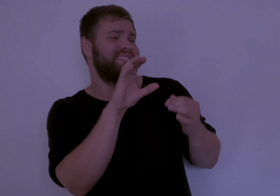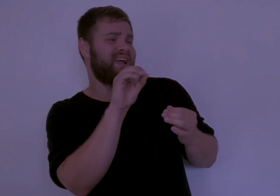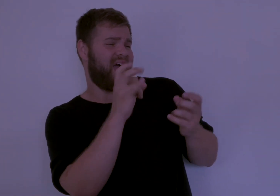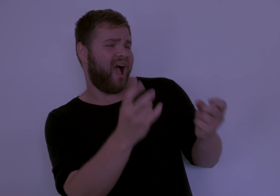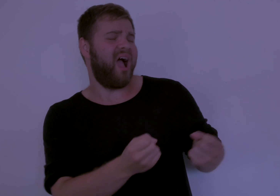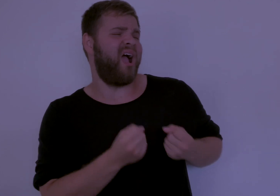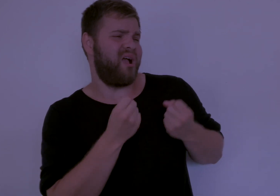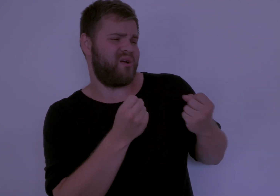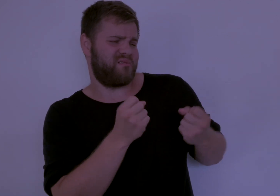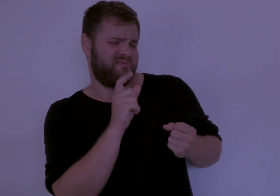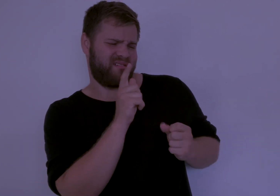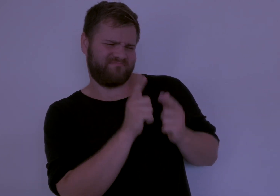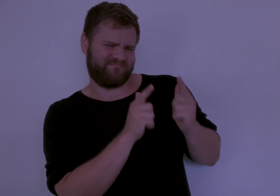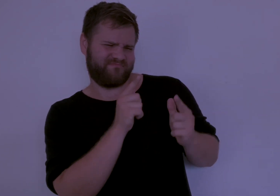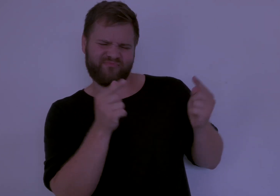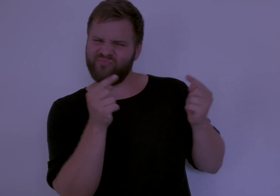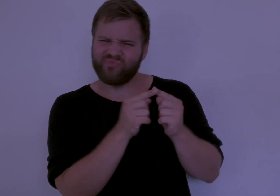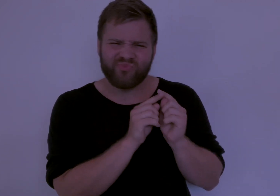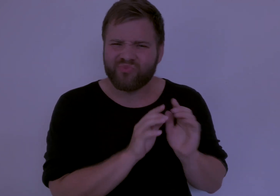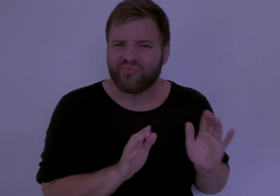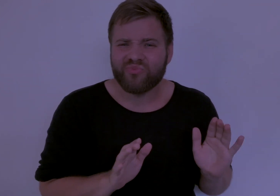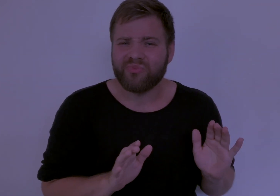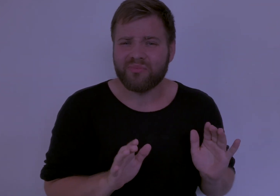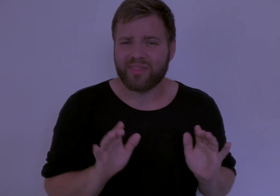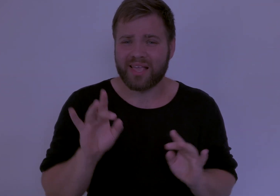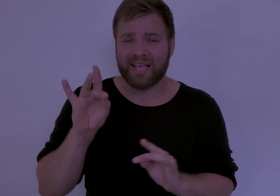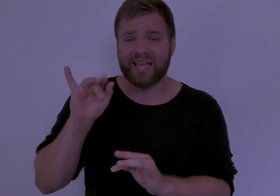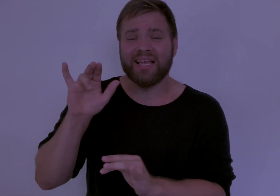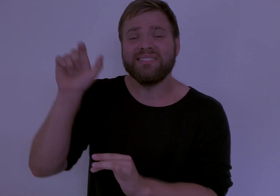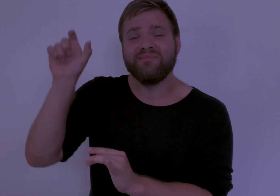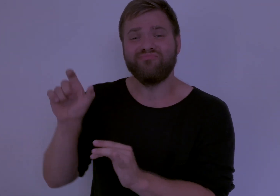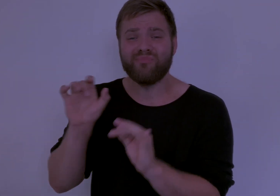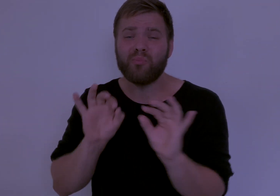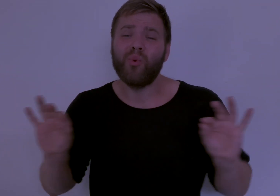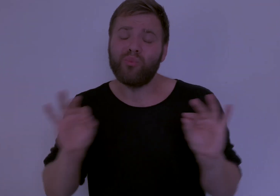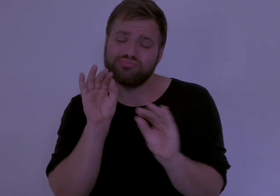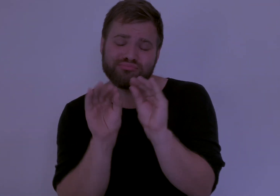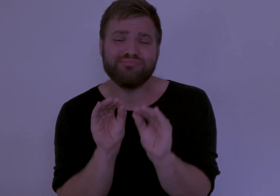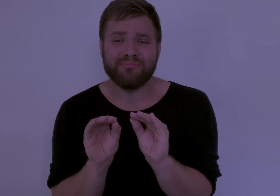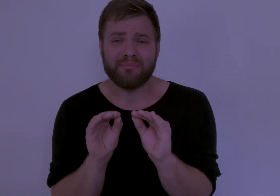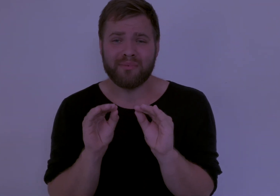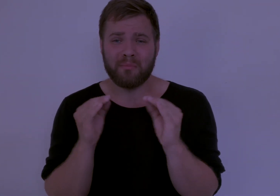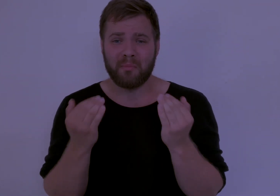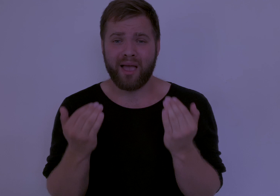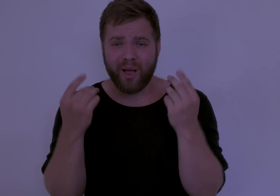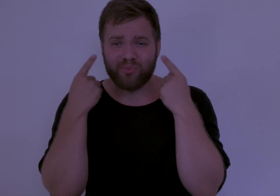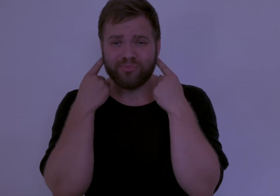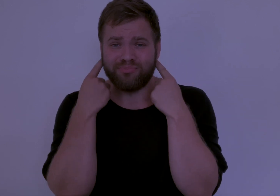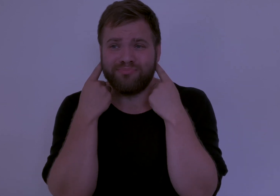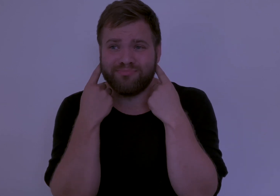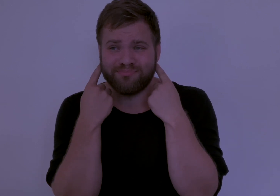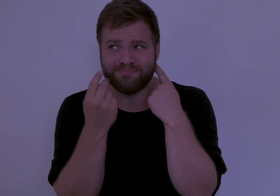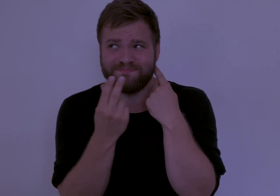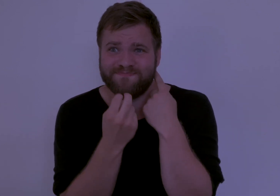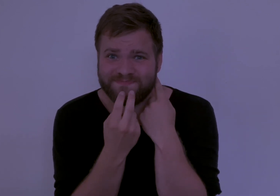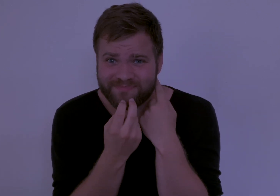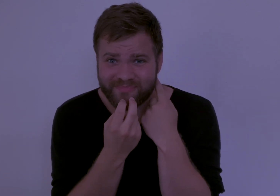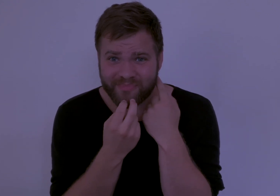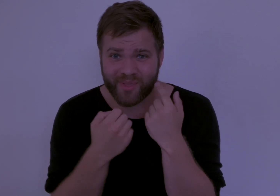friends I would shine, but he wasn't a match. Wrote some songs about Ricky, now I listen and